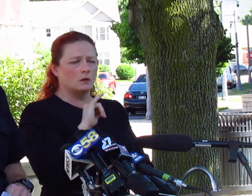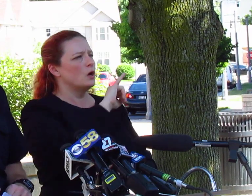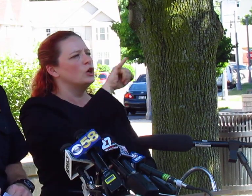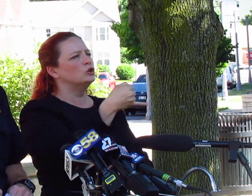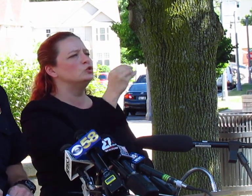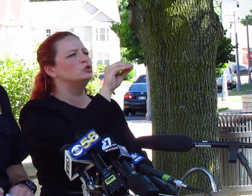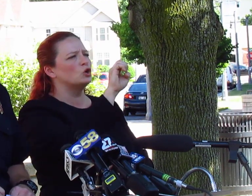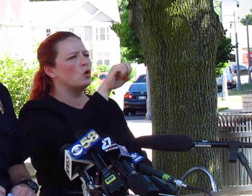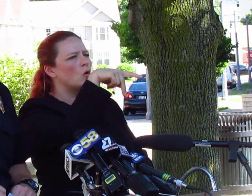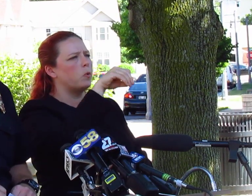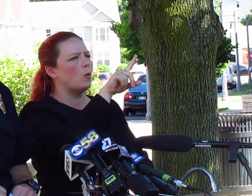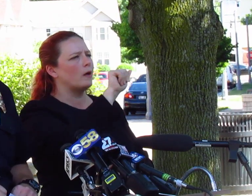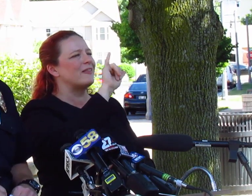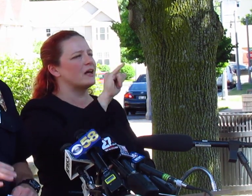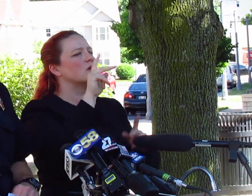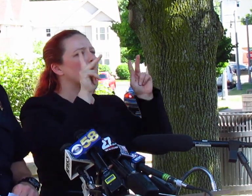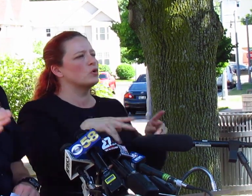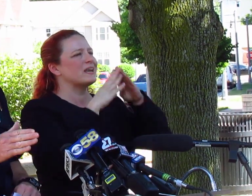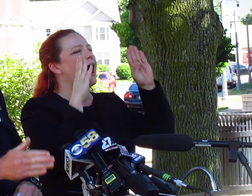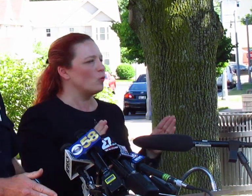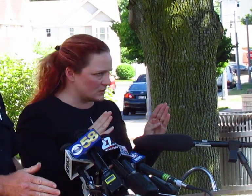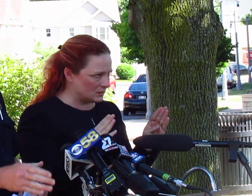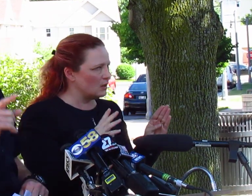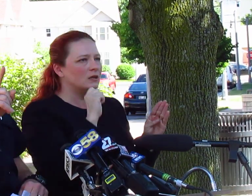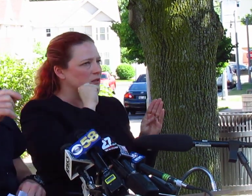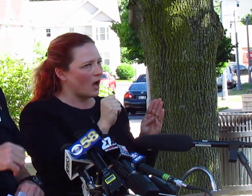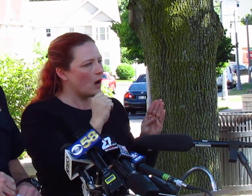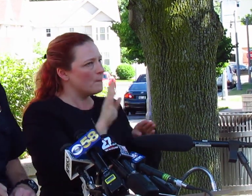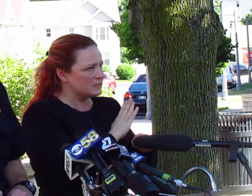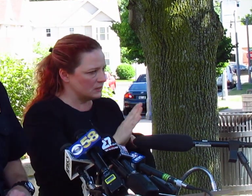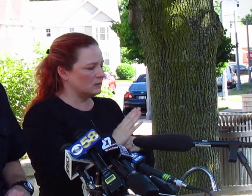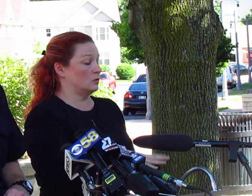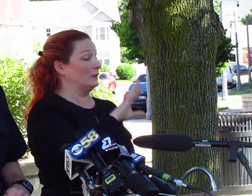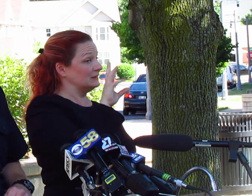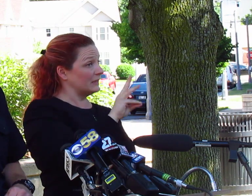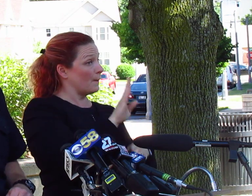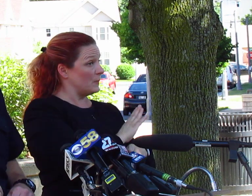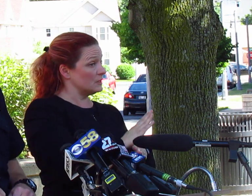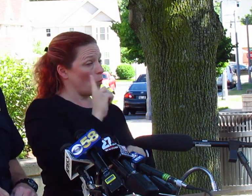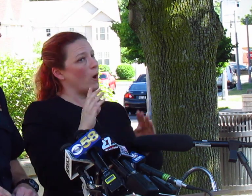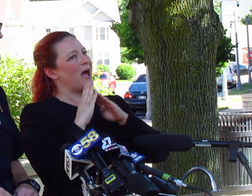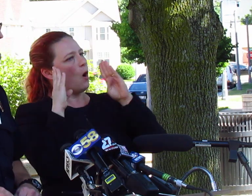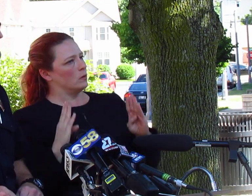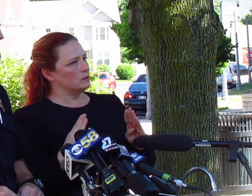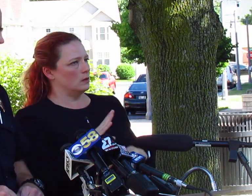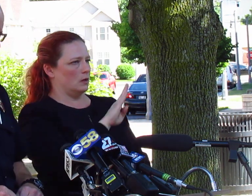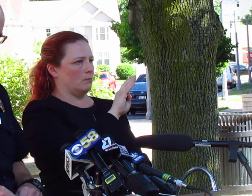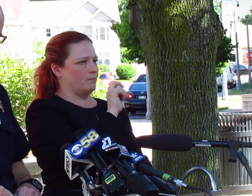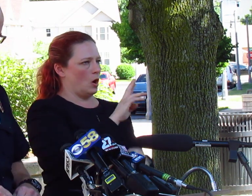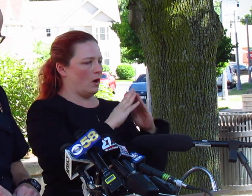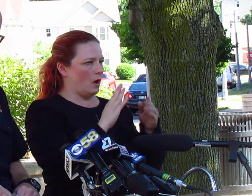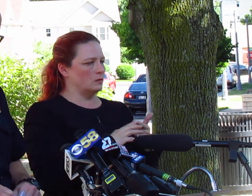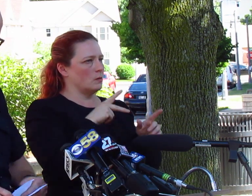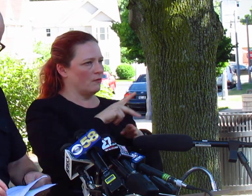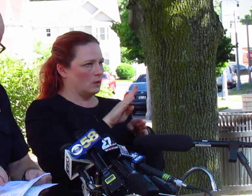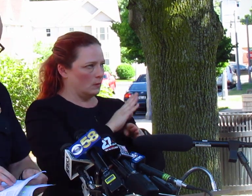Next to the average water tower chop house. So it was the businesses. All right, there we go. Six businesses, one resident. Firehouse, professional building, Razor